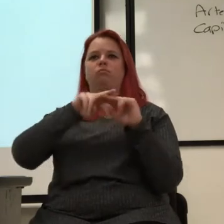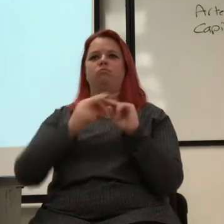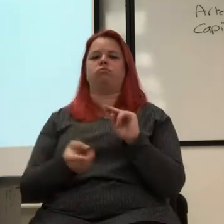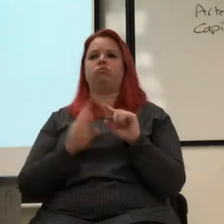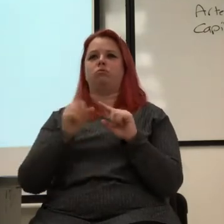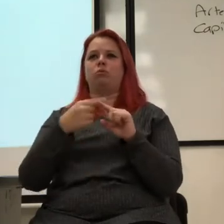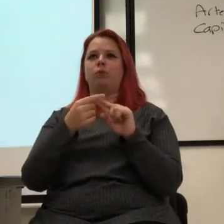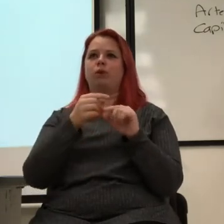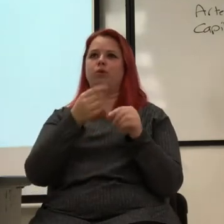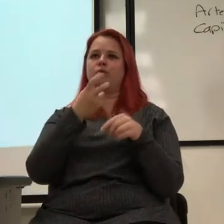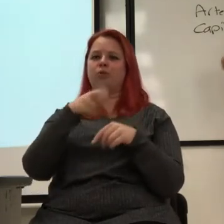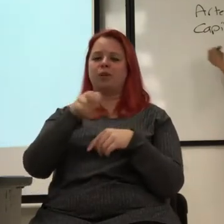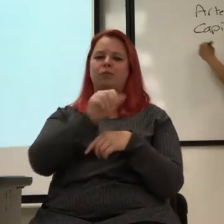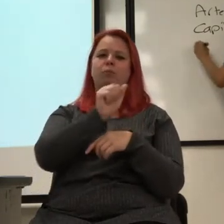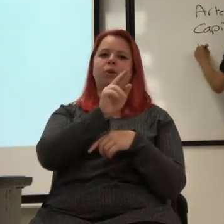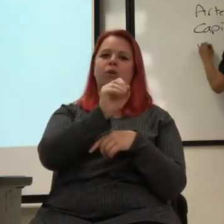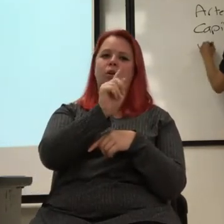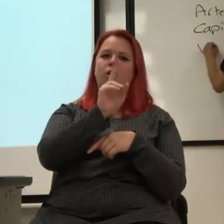veins.